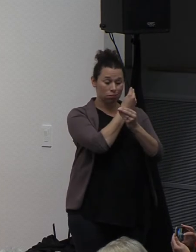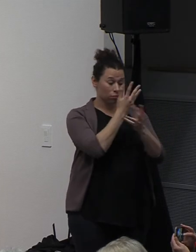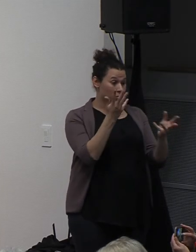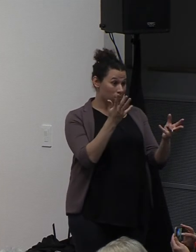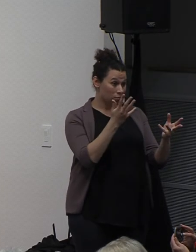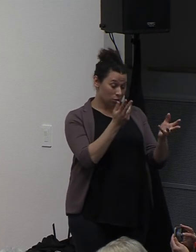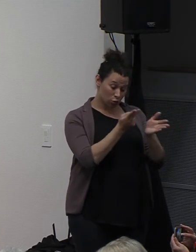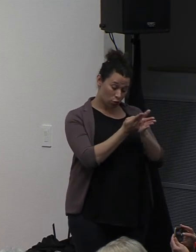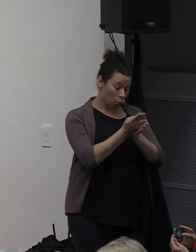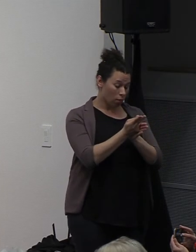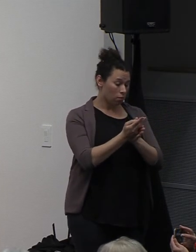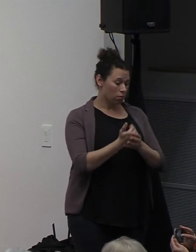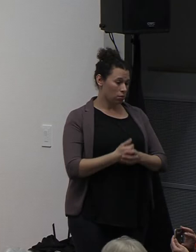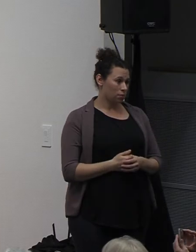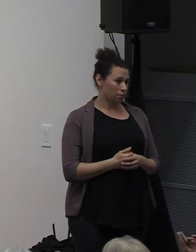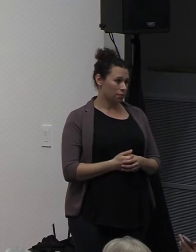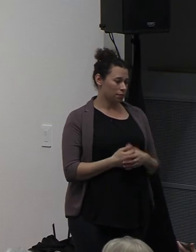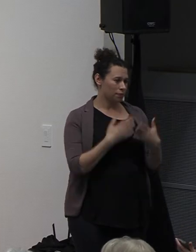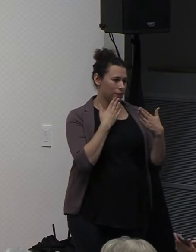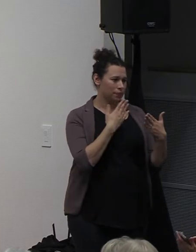truth. Thank you.